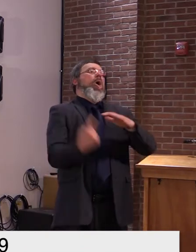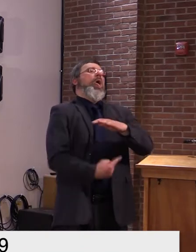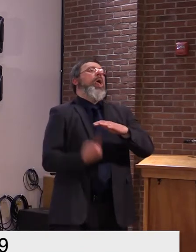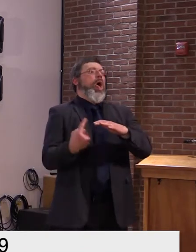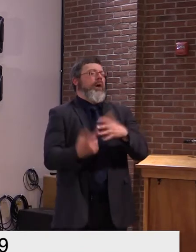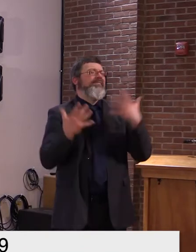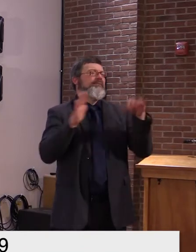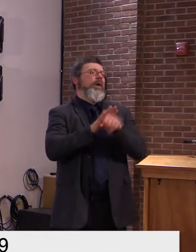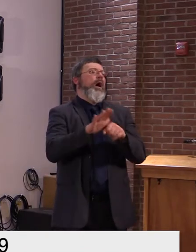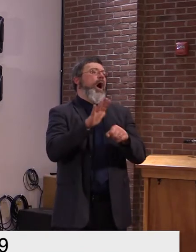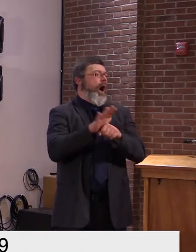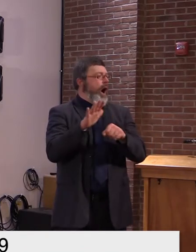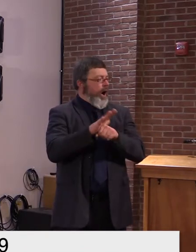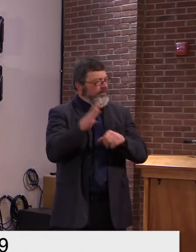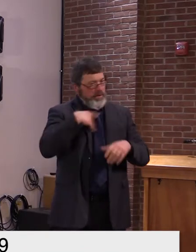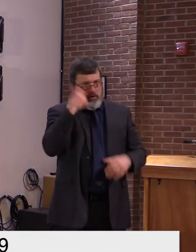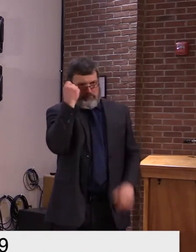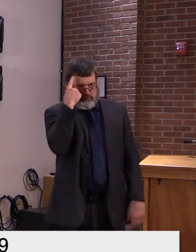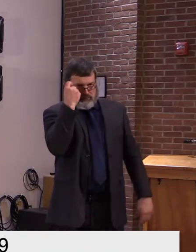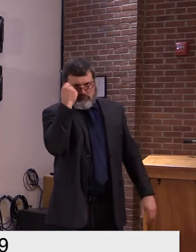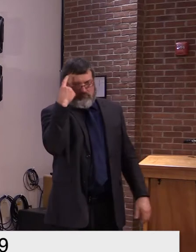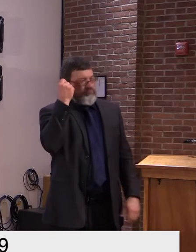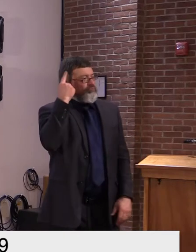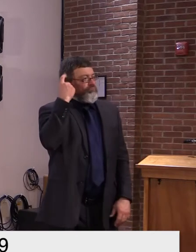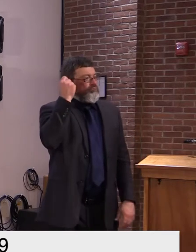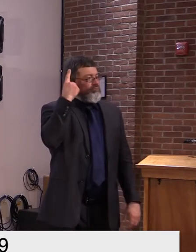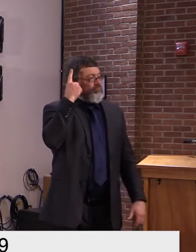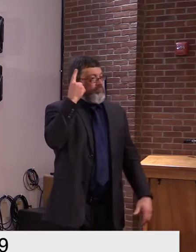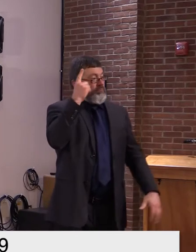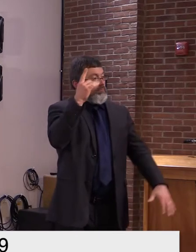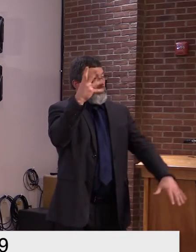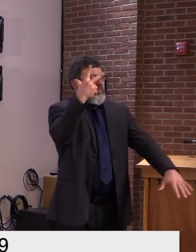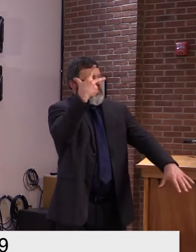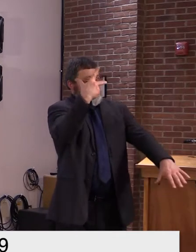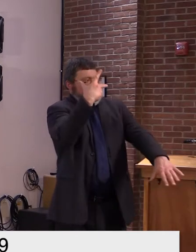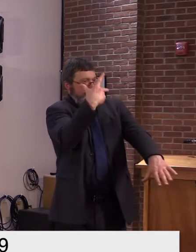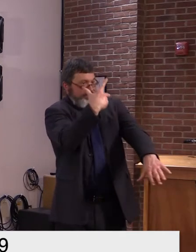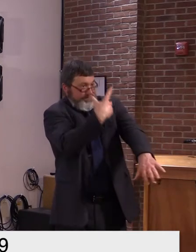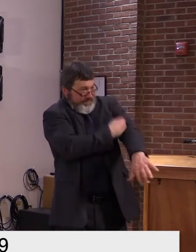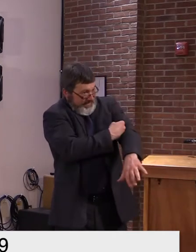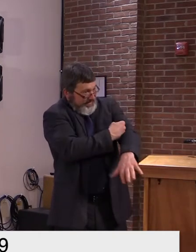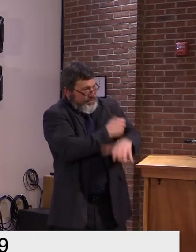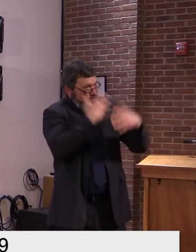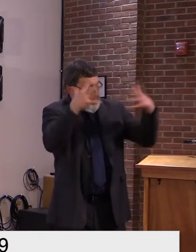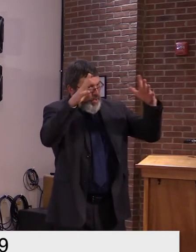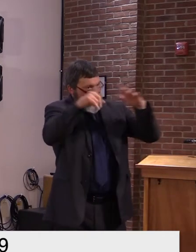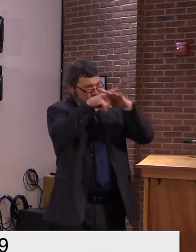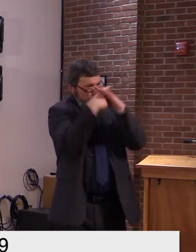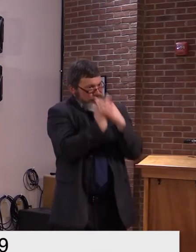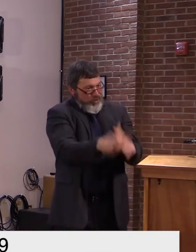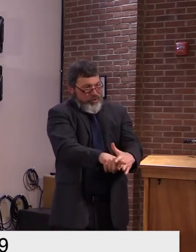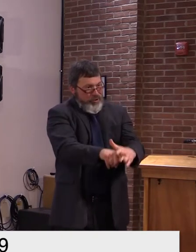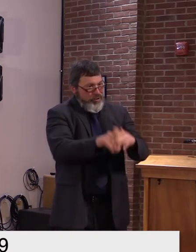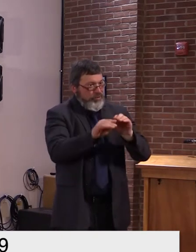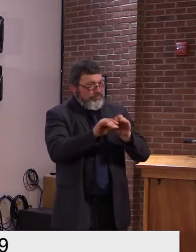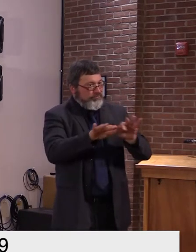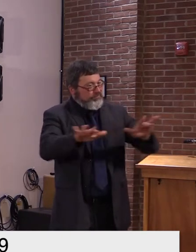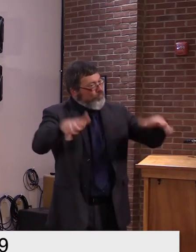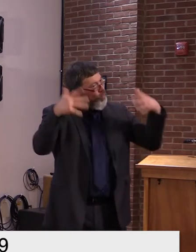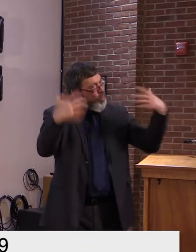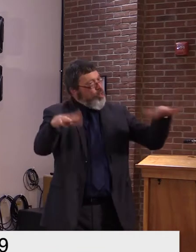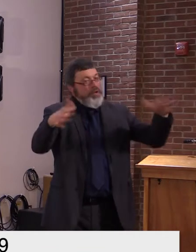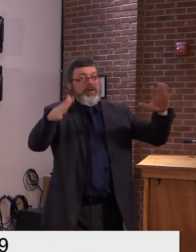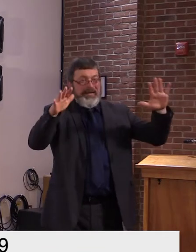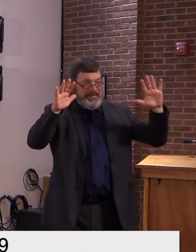be too far off into the future now. While it's been a tough year, and many of us will still miss one another this